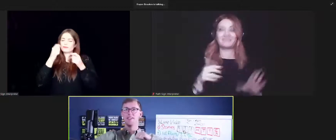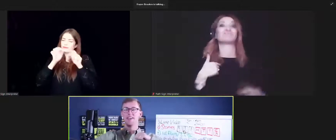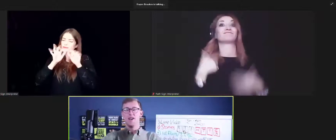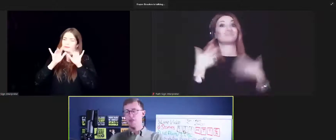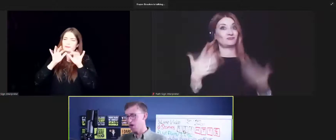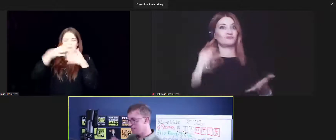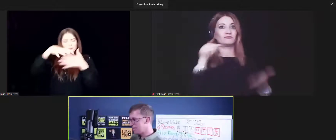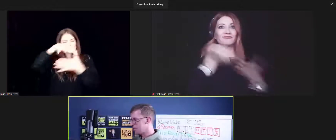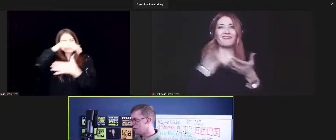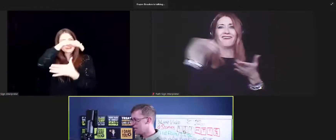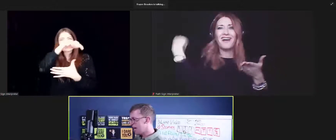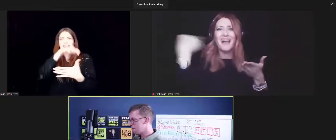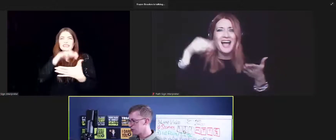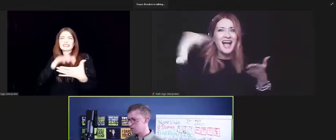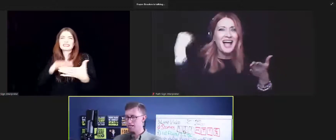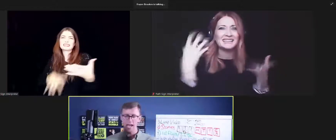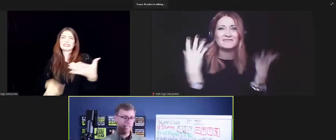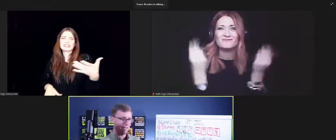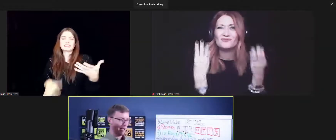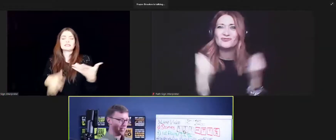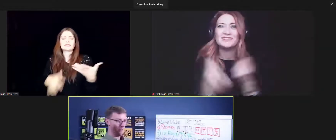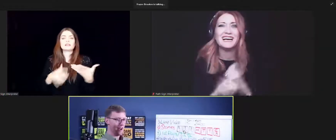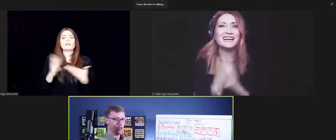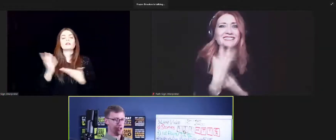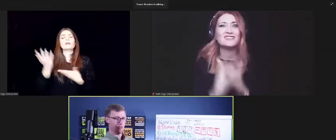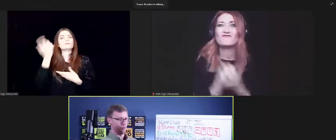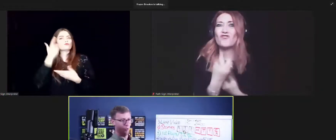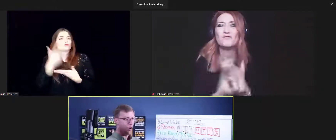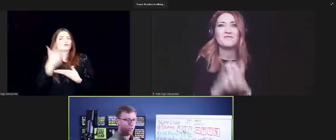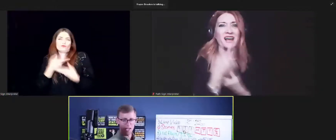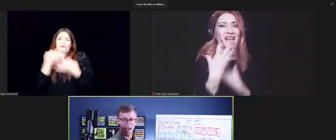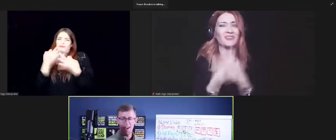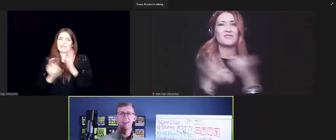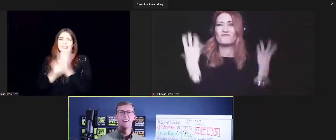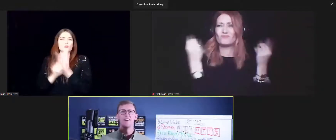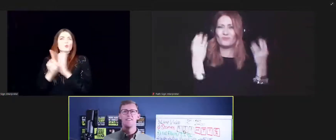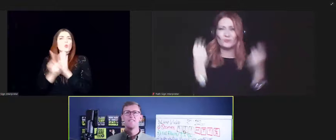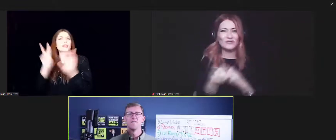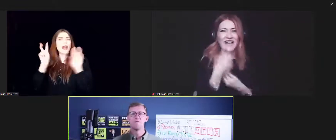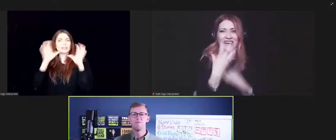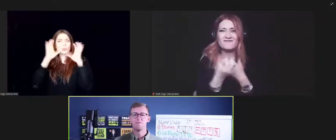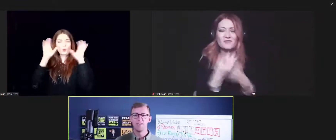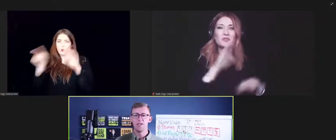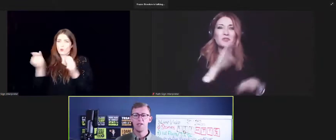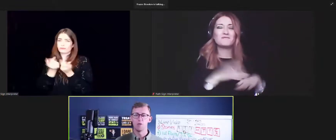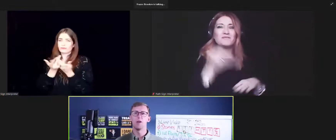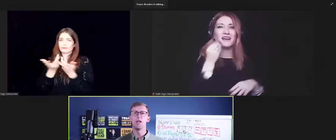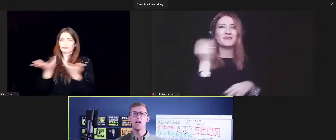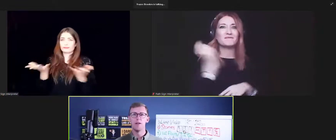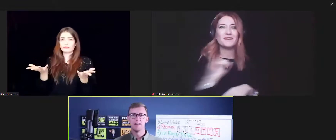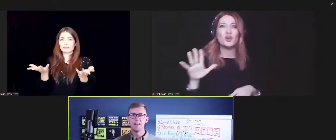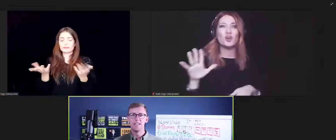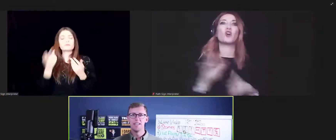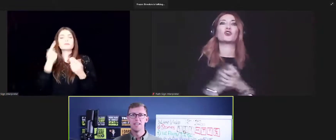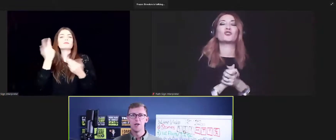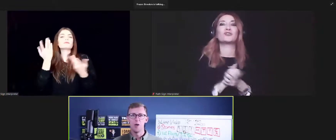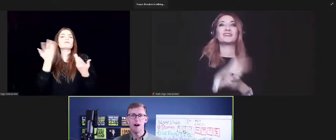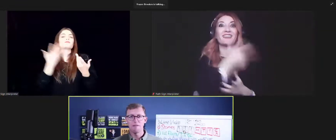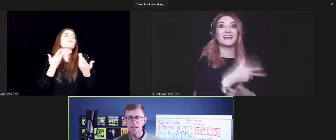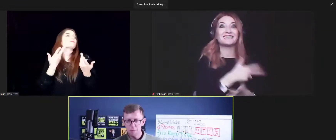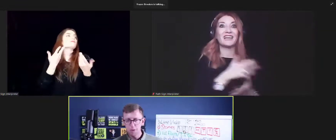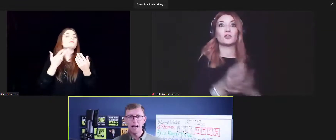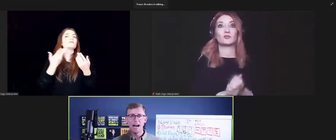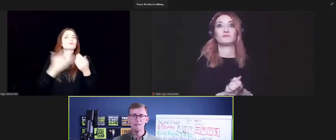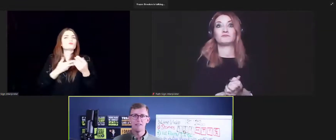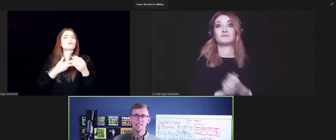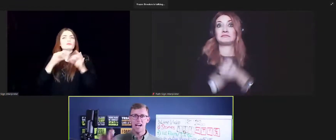hydration, 32 tips to getting better energy through water. So what do? You have a